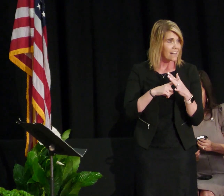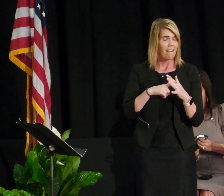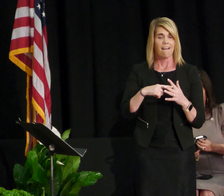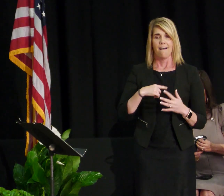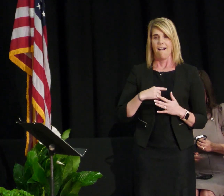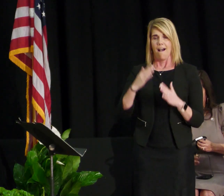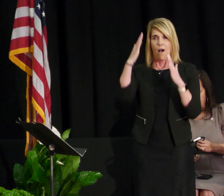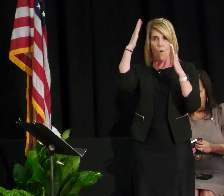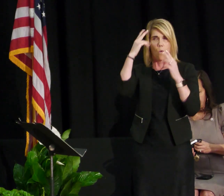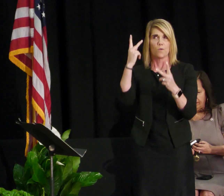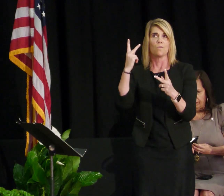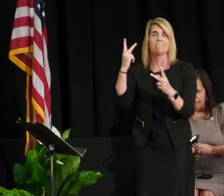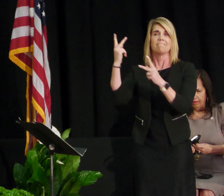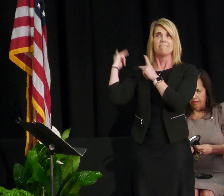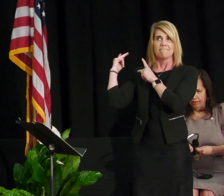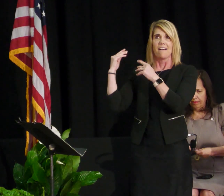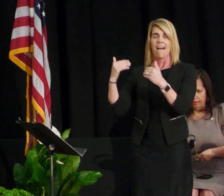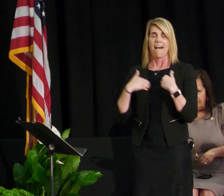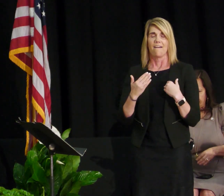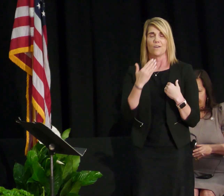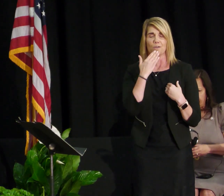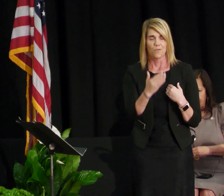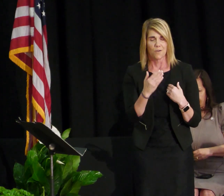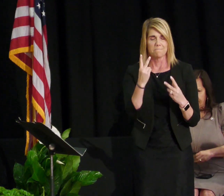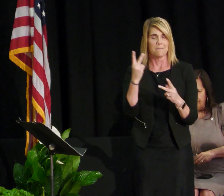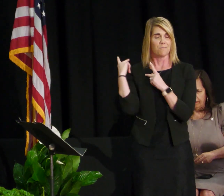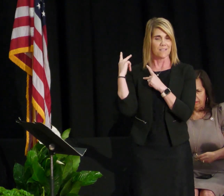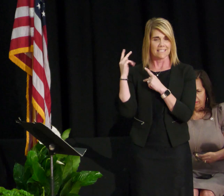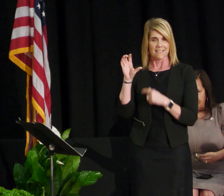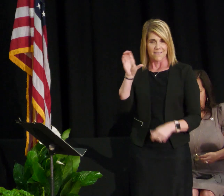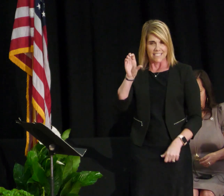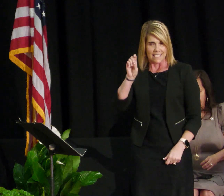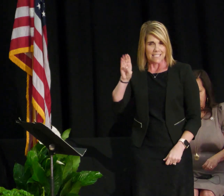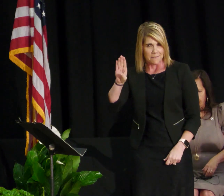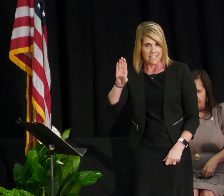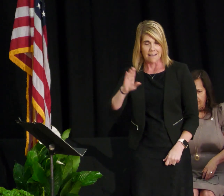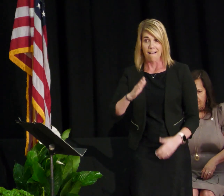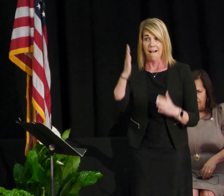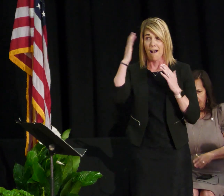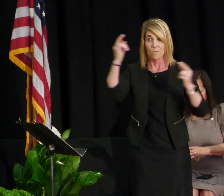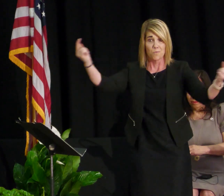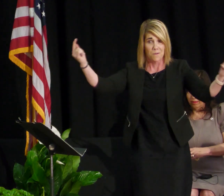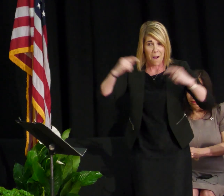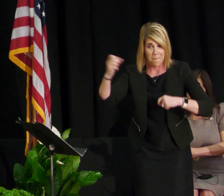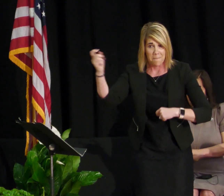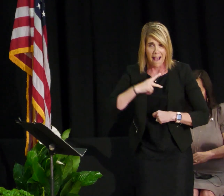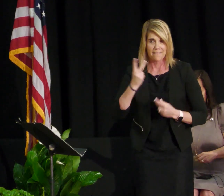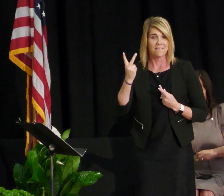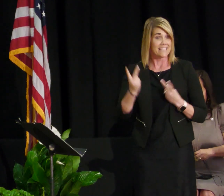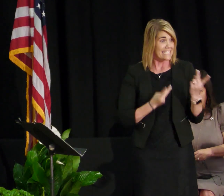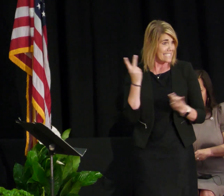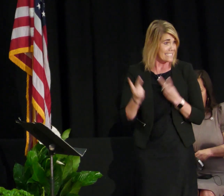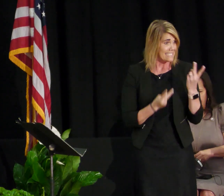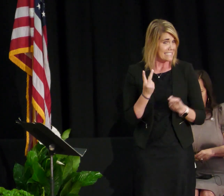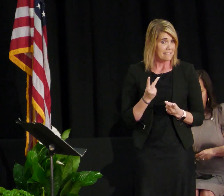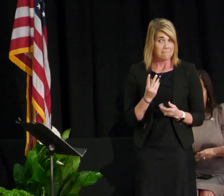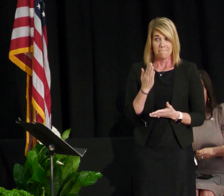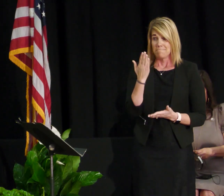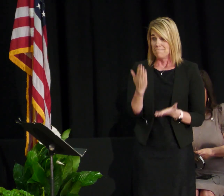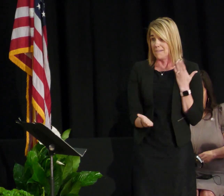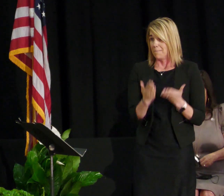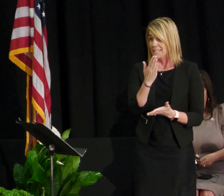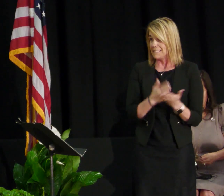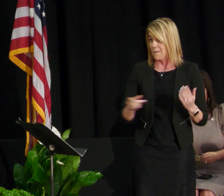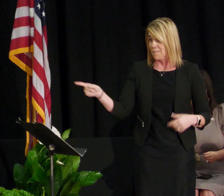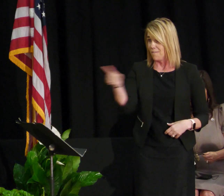So it doesn't matter when you started. I hope that you still have great memories of CSDB. Hope you come back